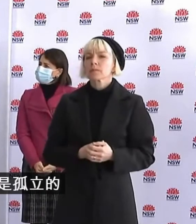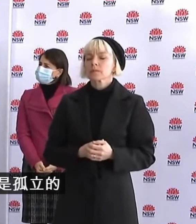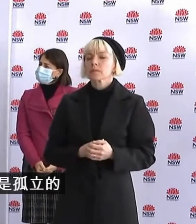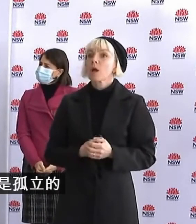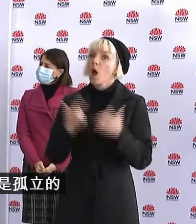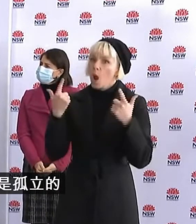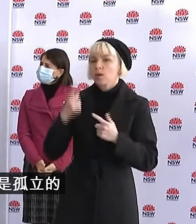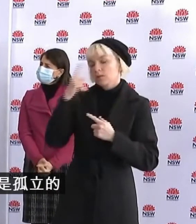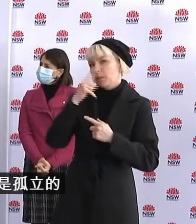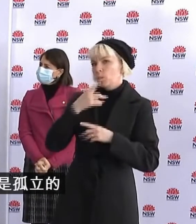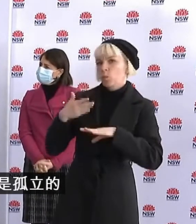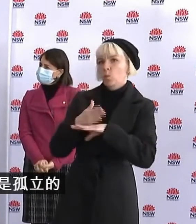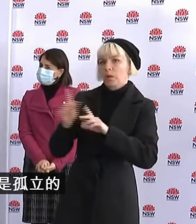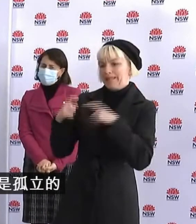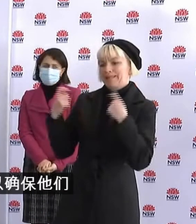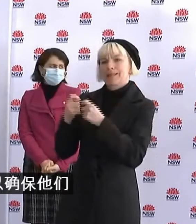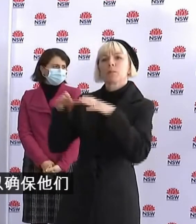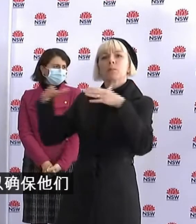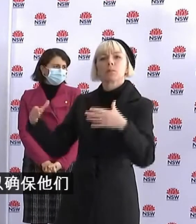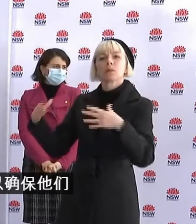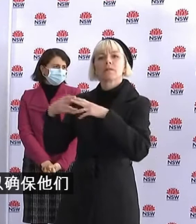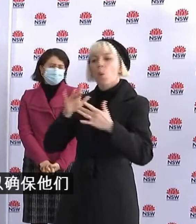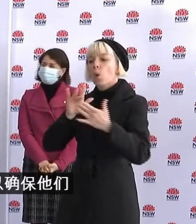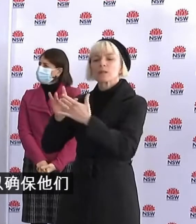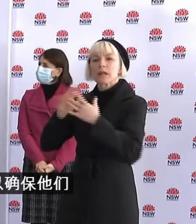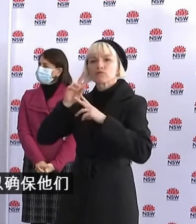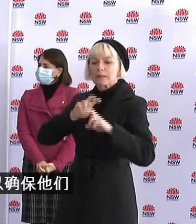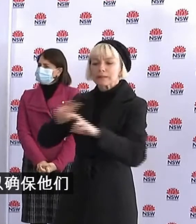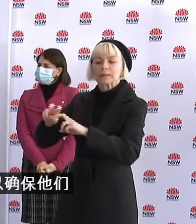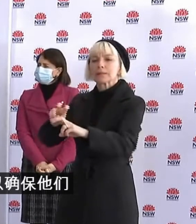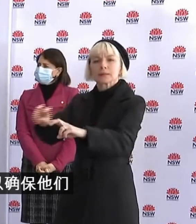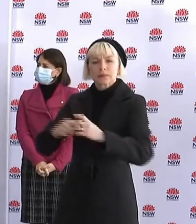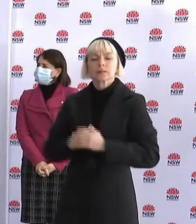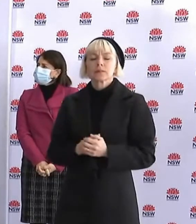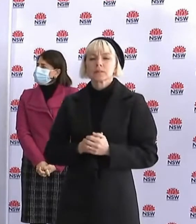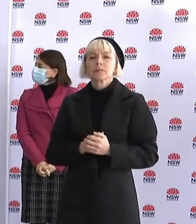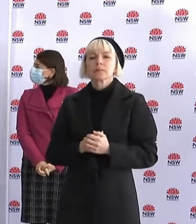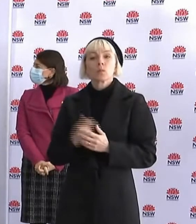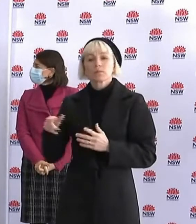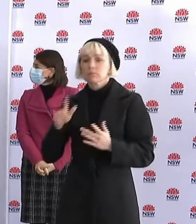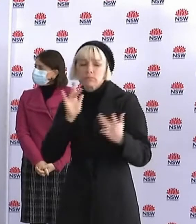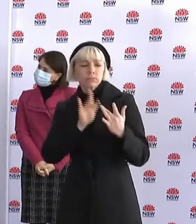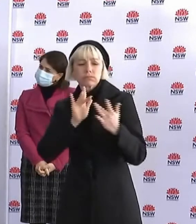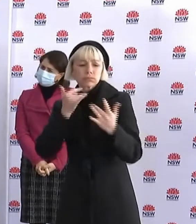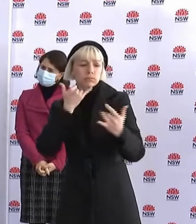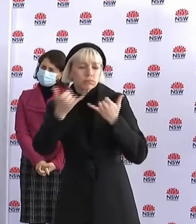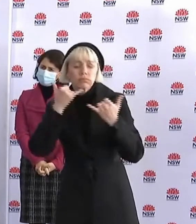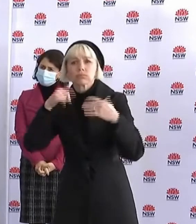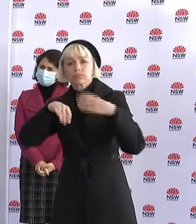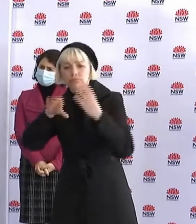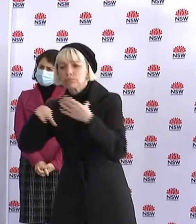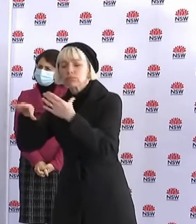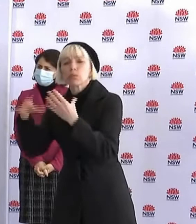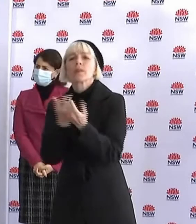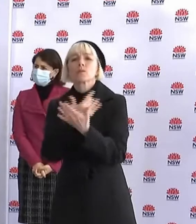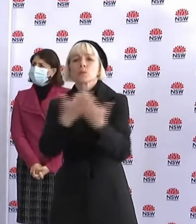moment and who are in isolation. And we make sure that they're all followed up as well to make sure they understand and they have their welfare is looked after